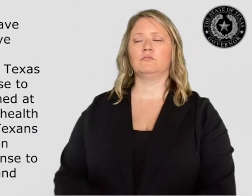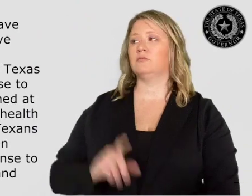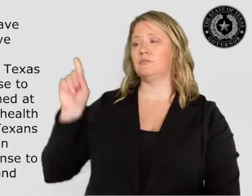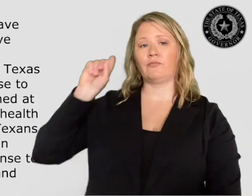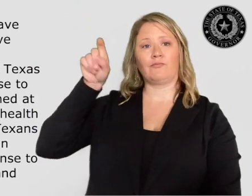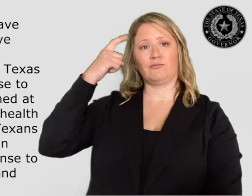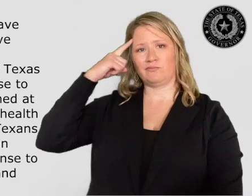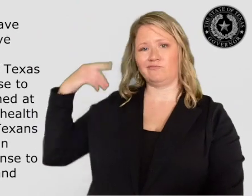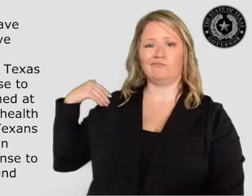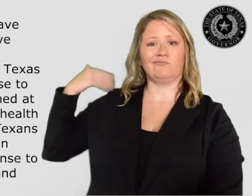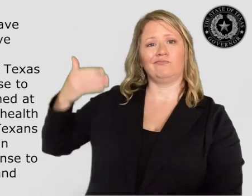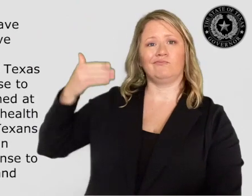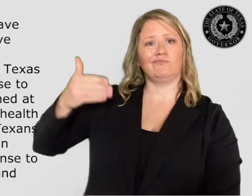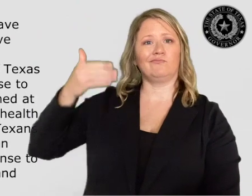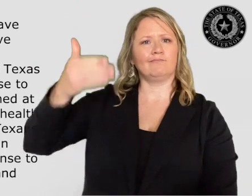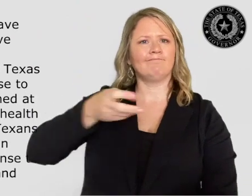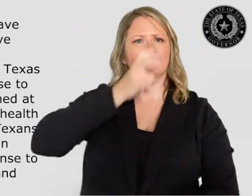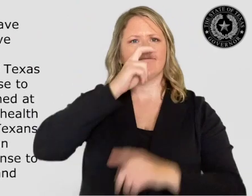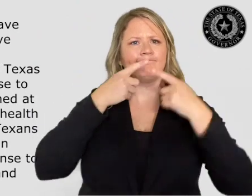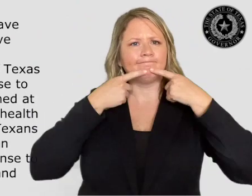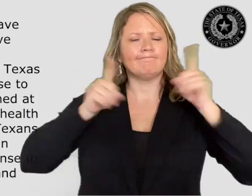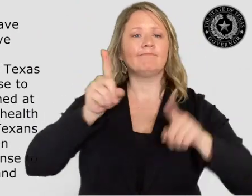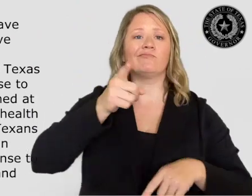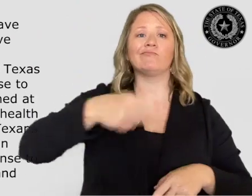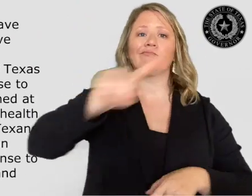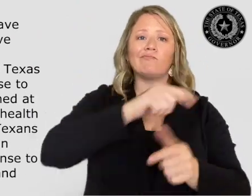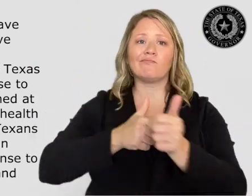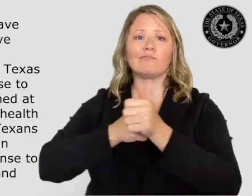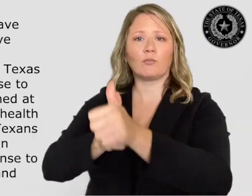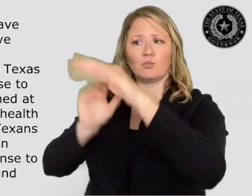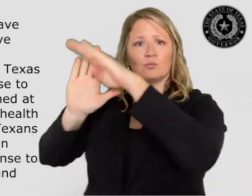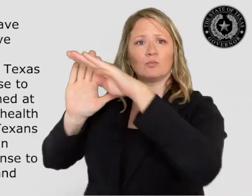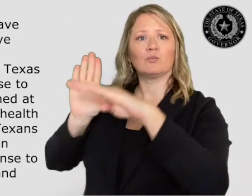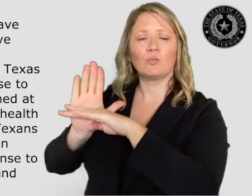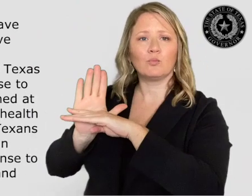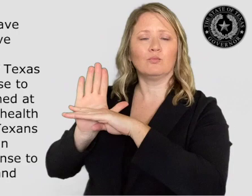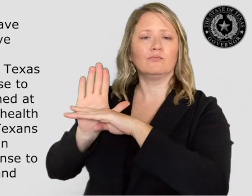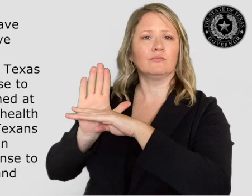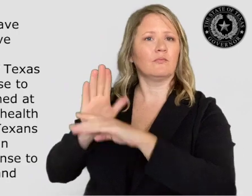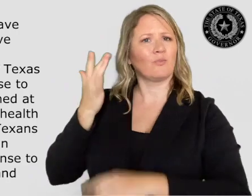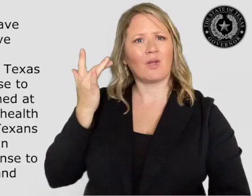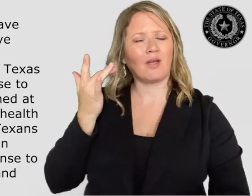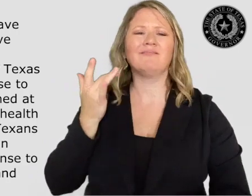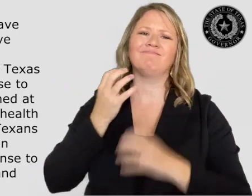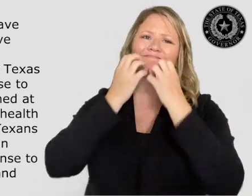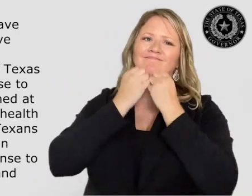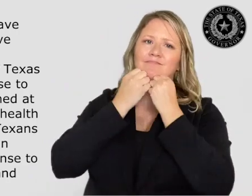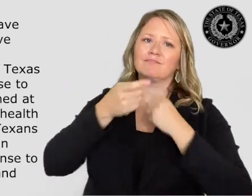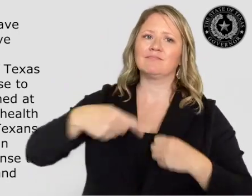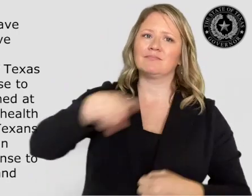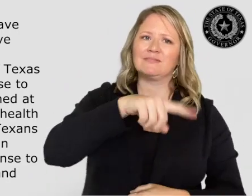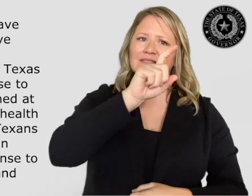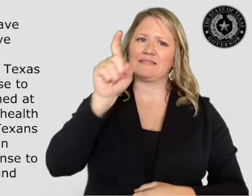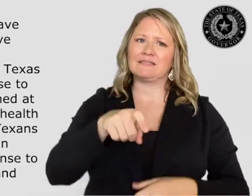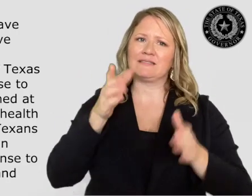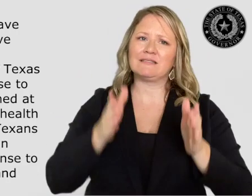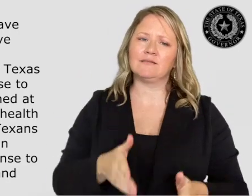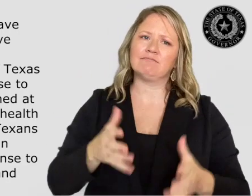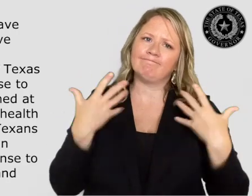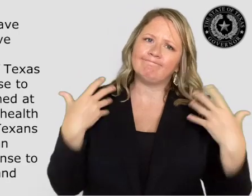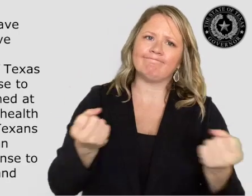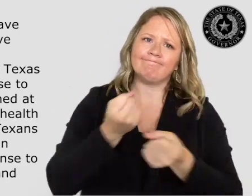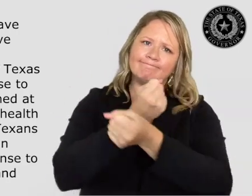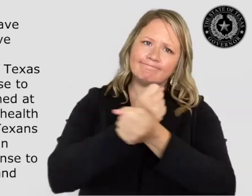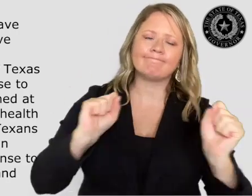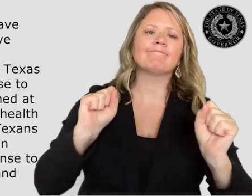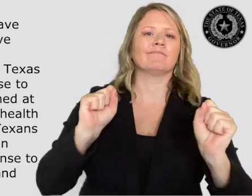whereas I have issued executive orders and suspensions of Texas laws in response to COVID-19 aimed at protecting the health